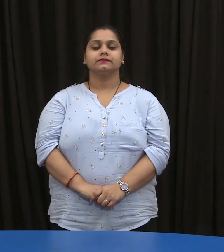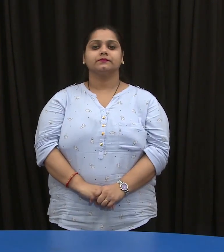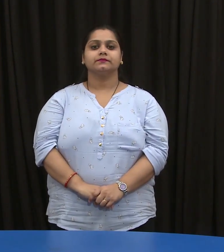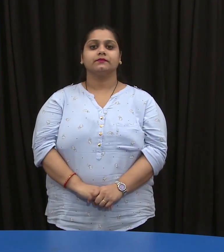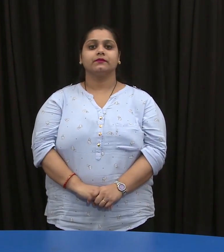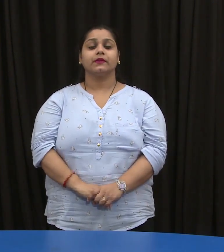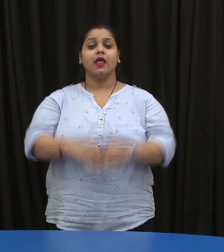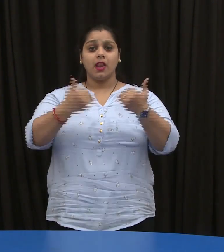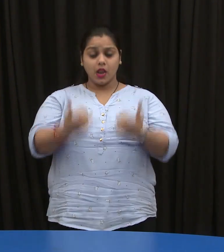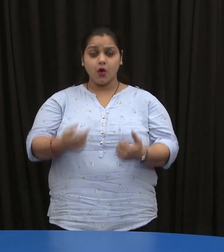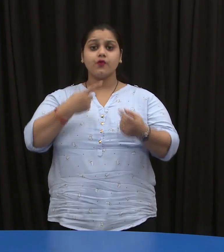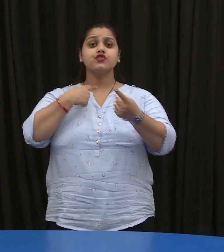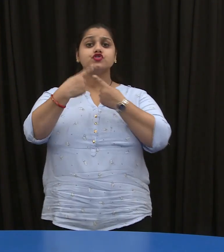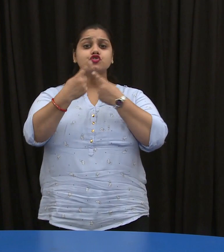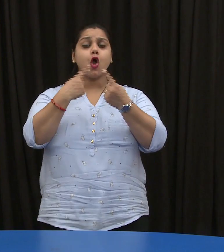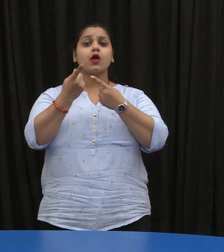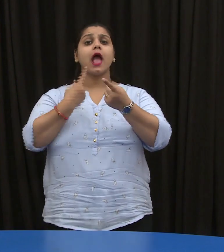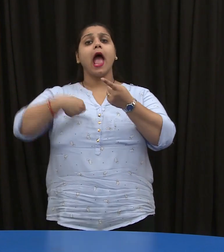Now we will talk about taskbar.